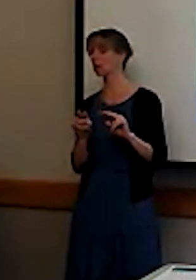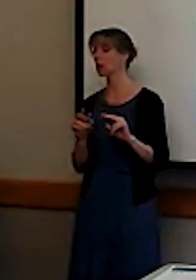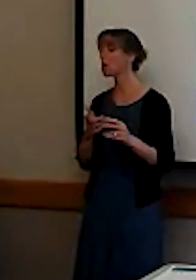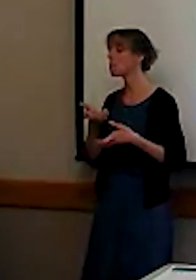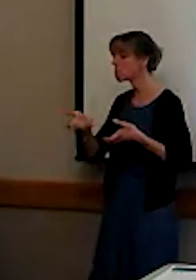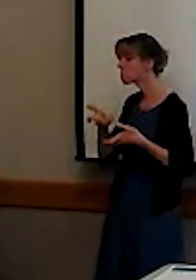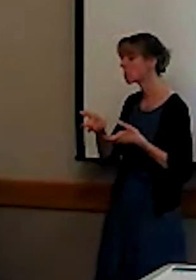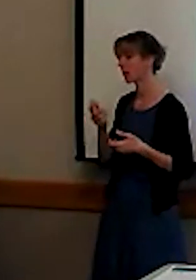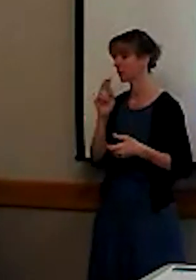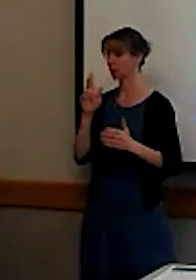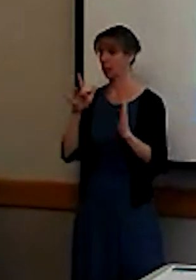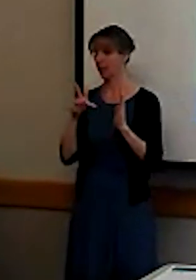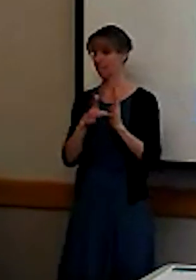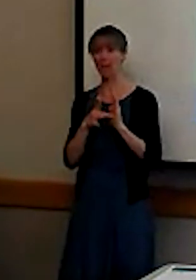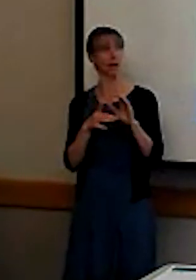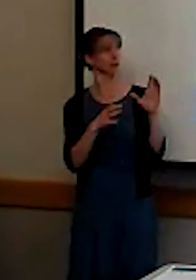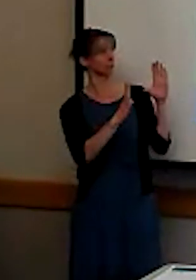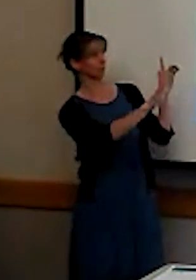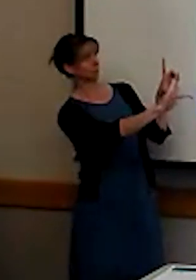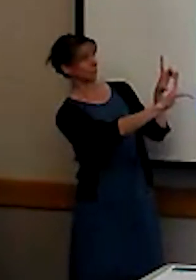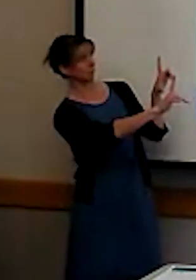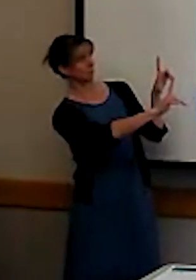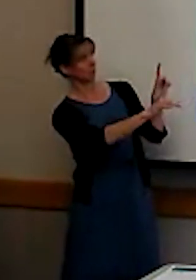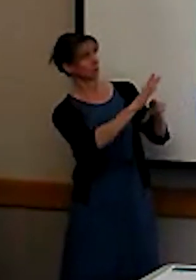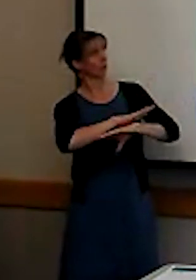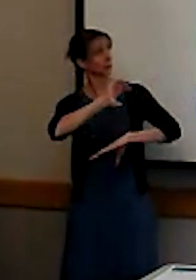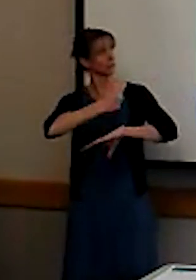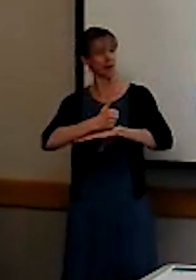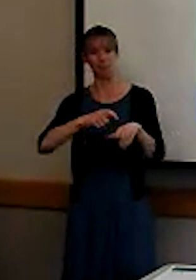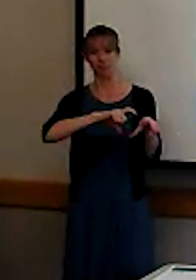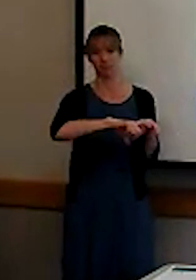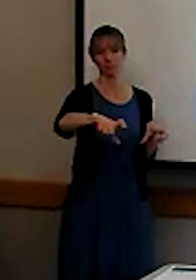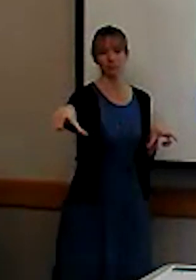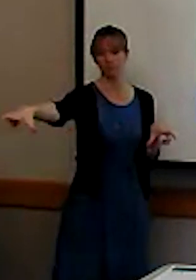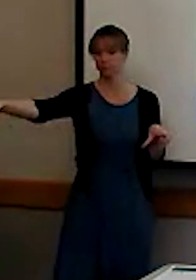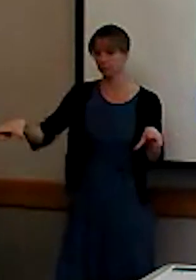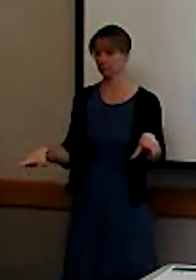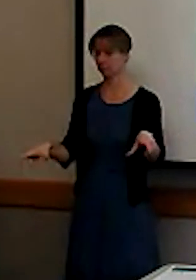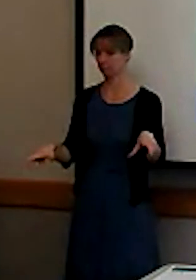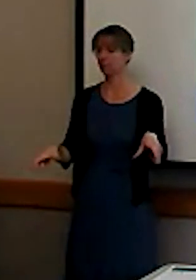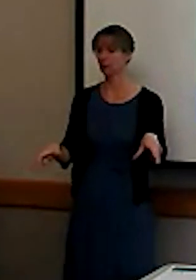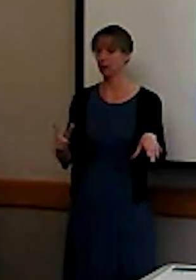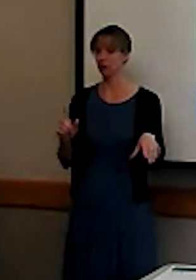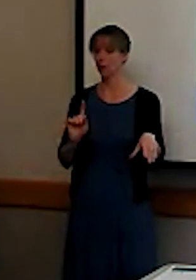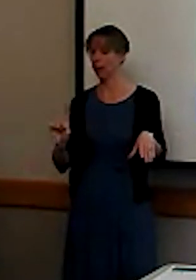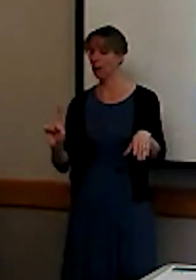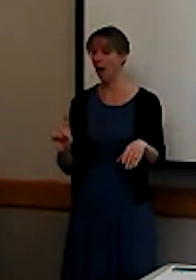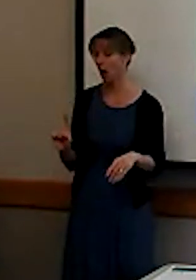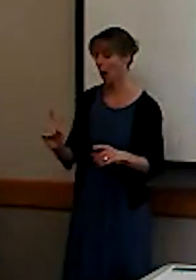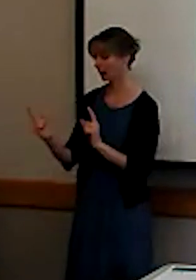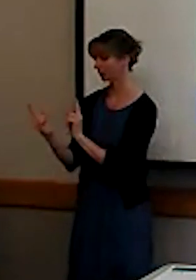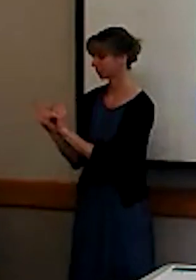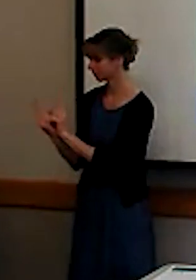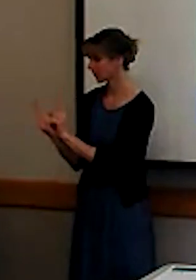would go, if you see in the middle, that's how I have my table set up in a U shape where so I can go in front of them and show